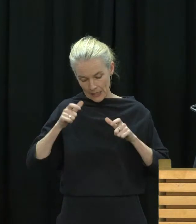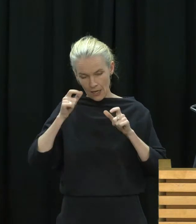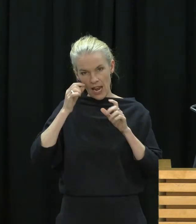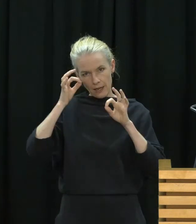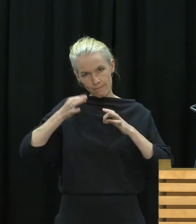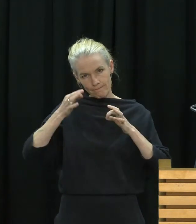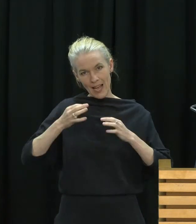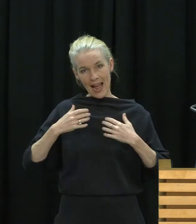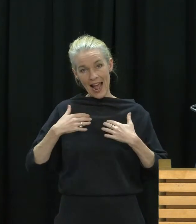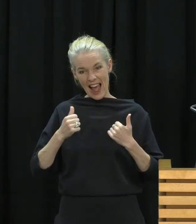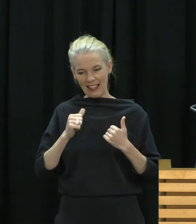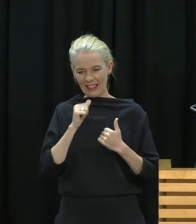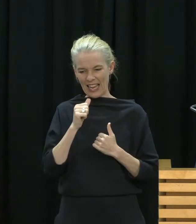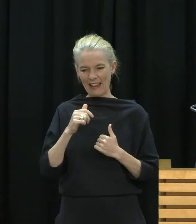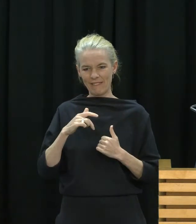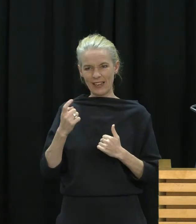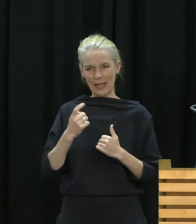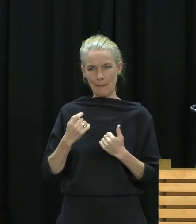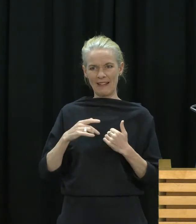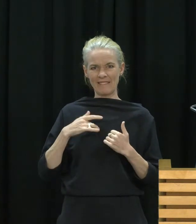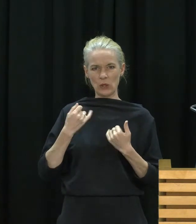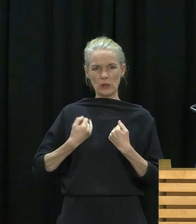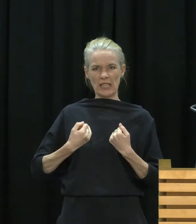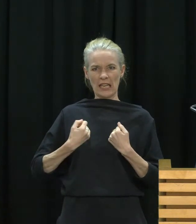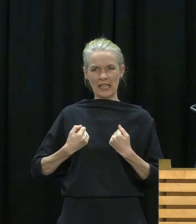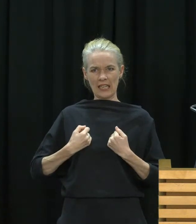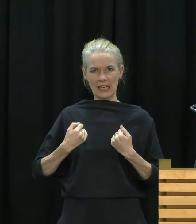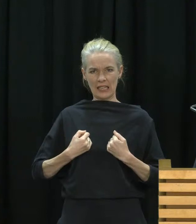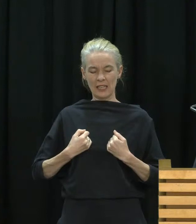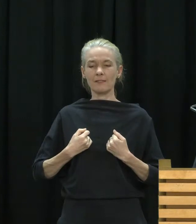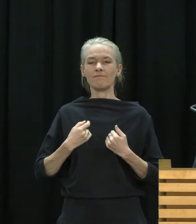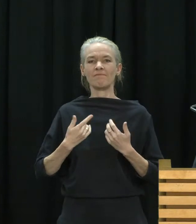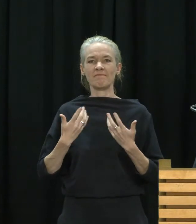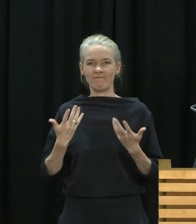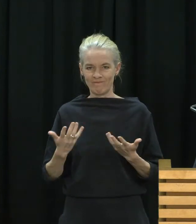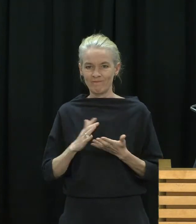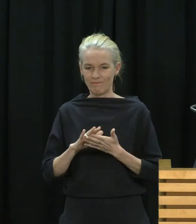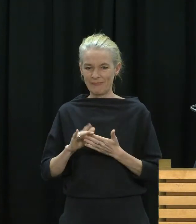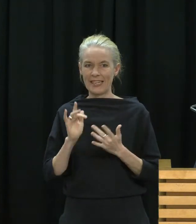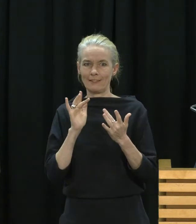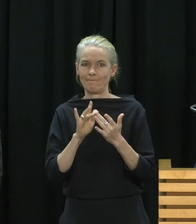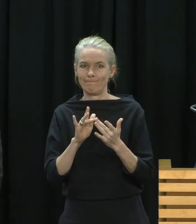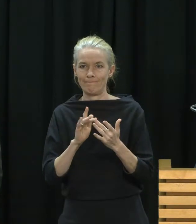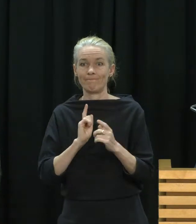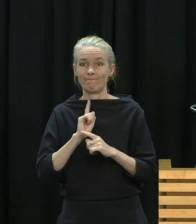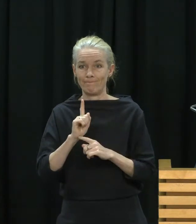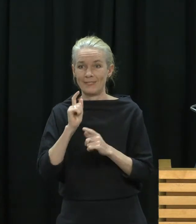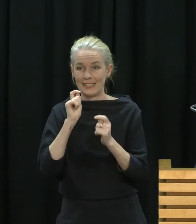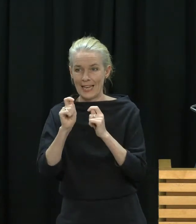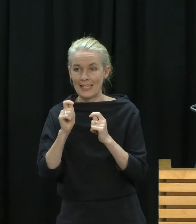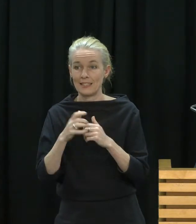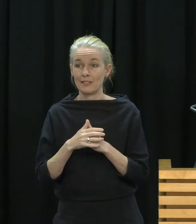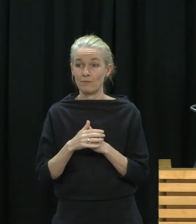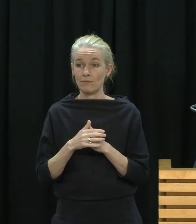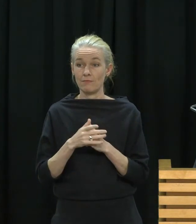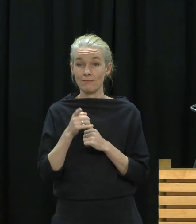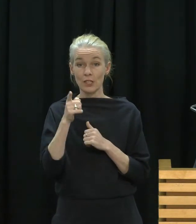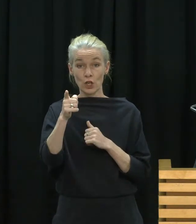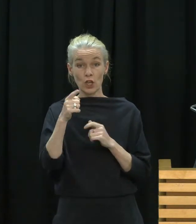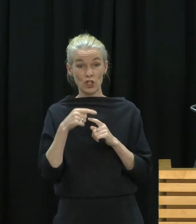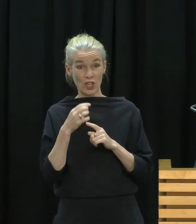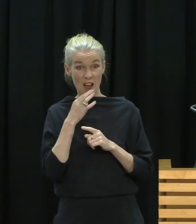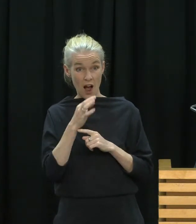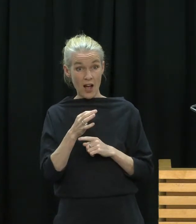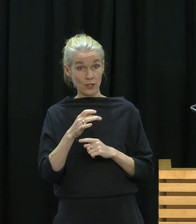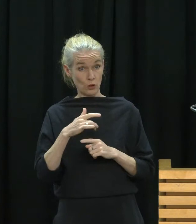will it be safe to say whether we've completely dodged a bullet here? Look, I don't want to preempt the information that we're going to collect